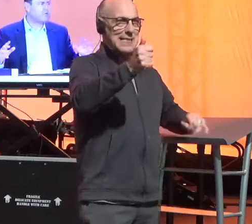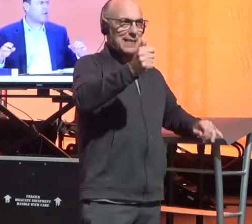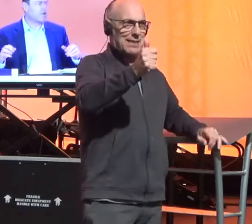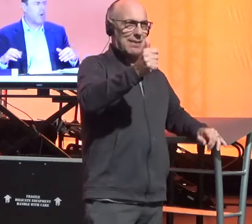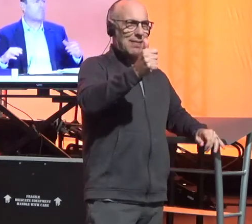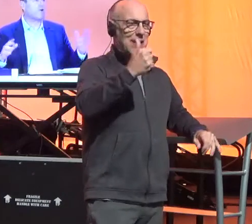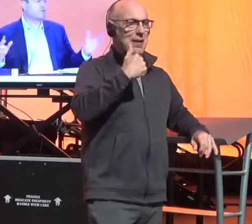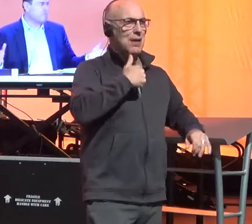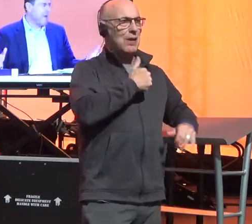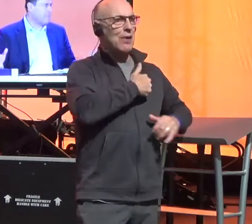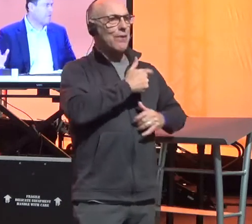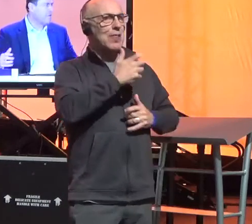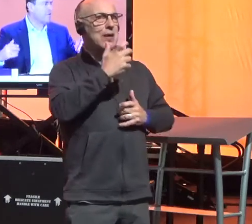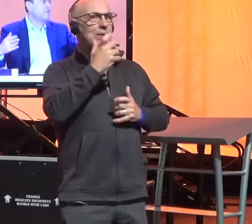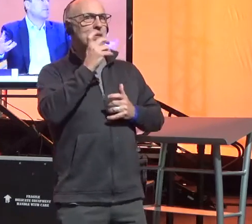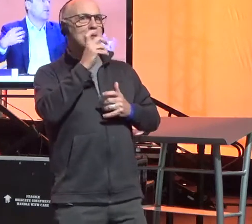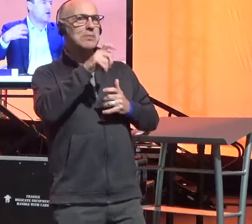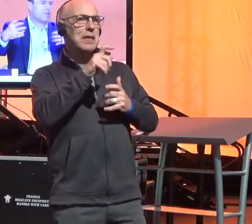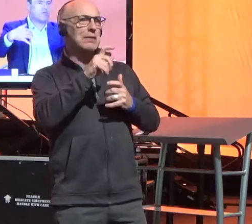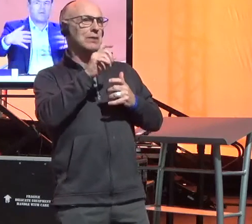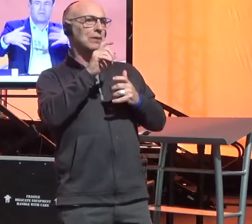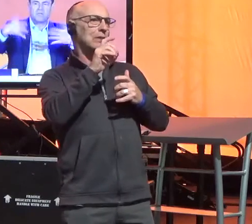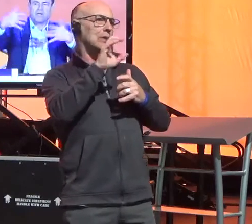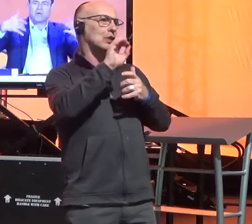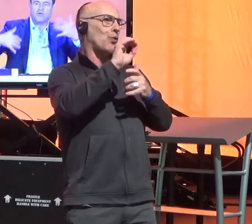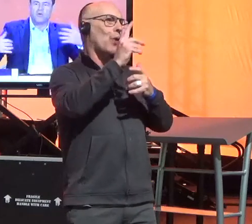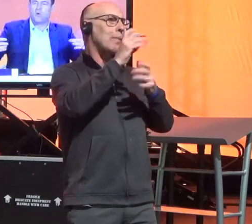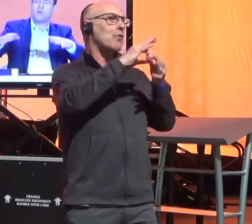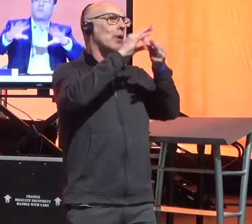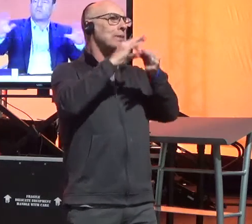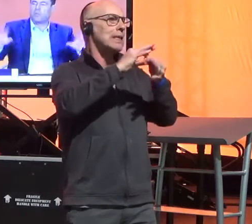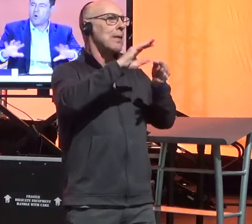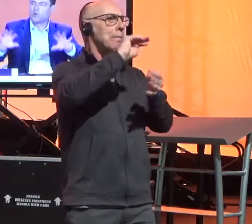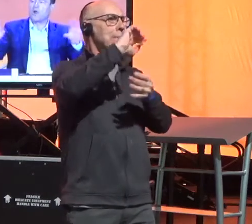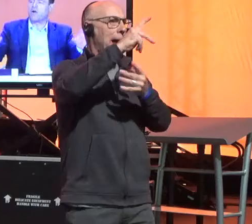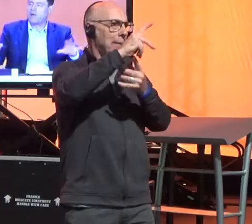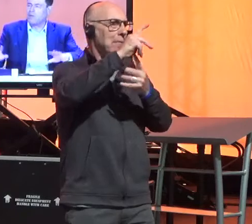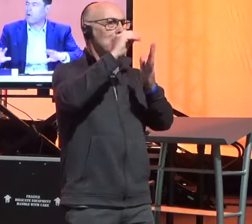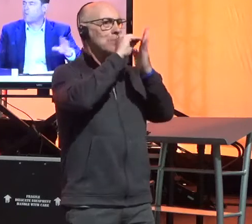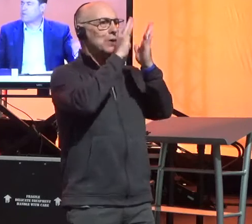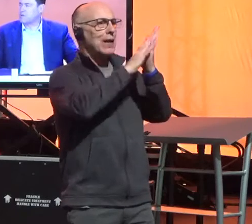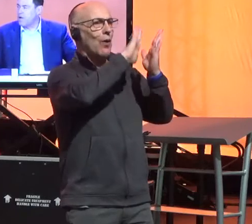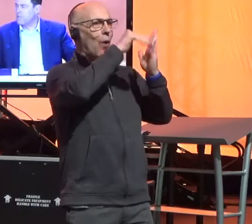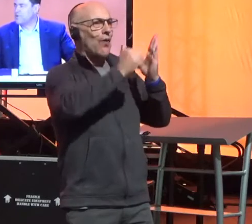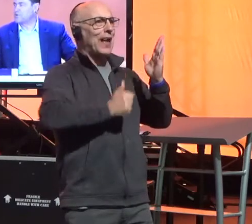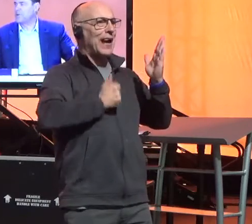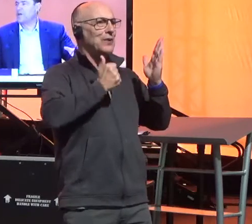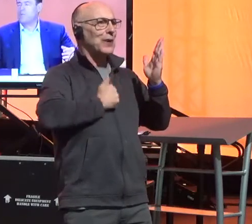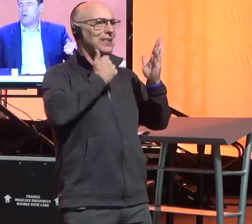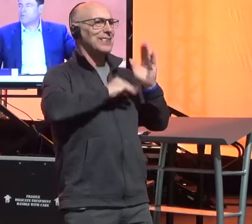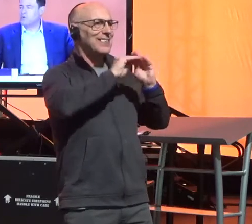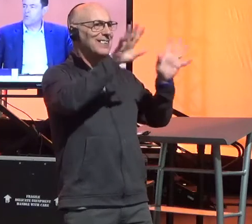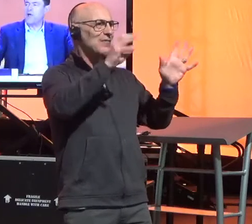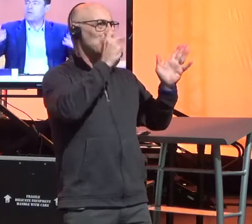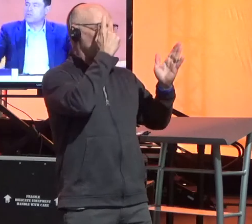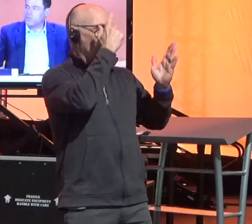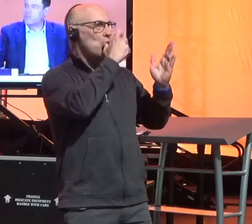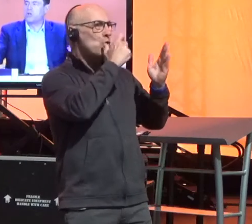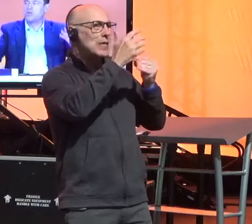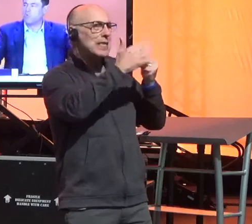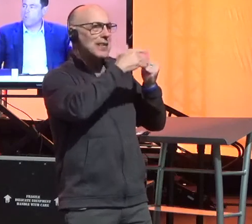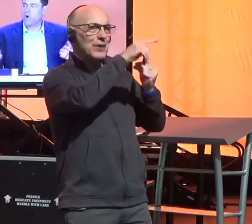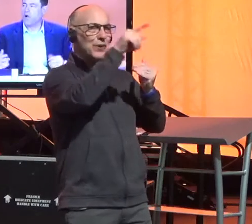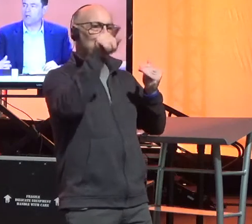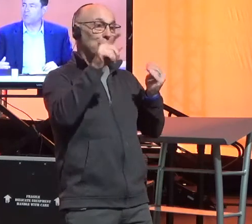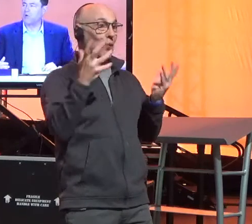we even tried a cooperation map to get all the addresses and make sure you knew where other people were in your area who were coming to this conference, because we were trying to just